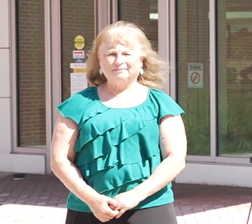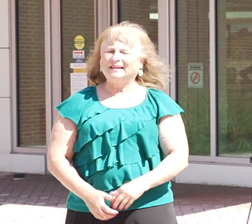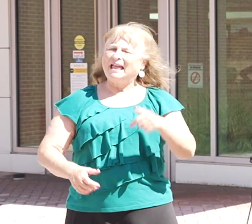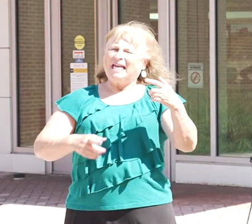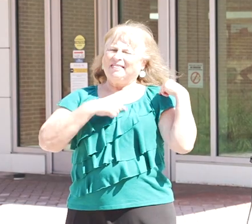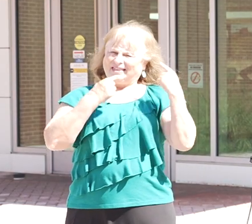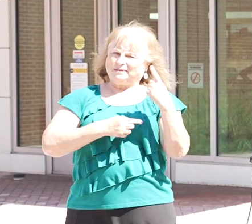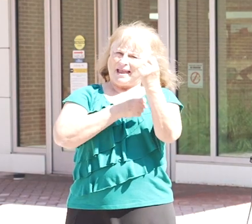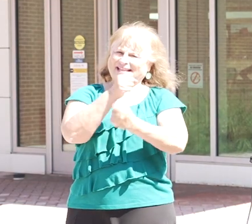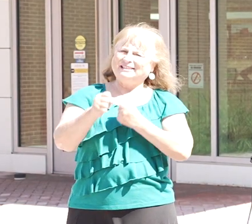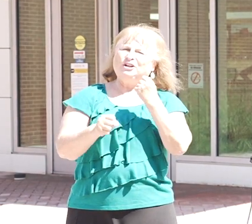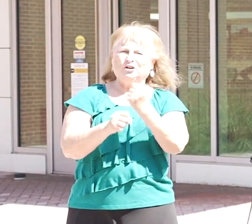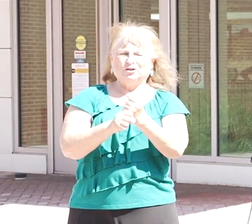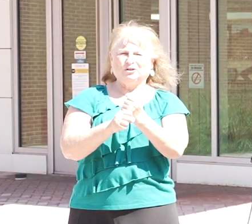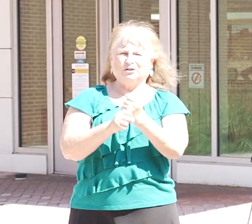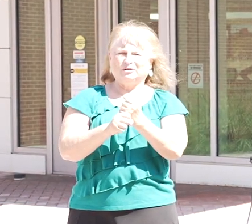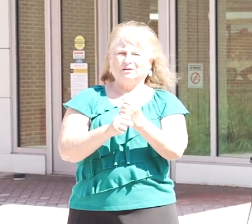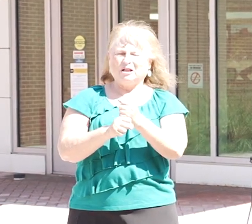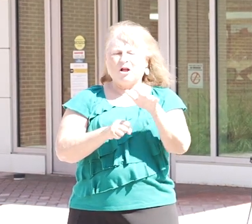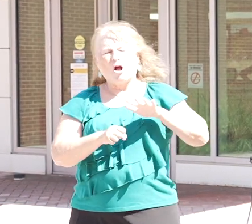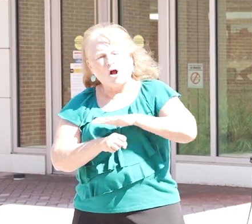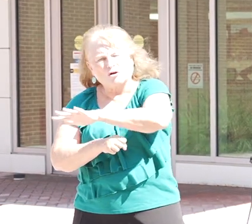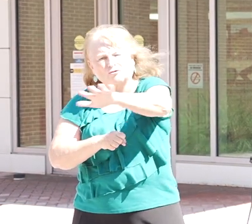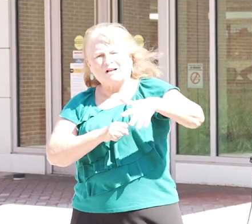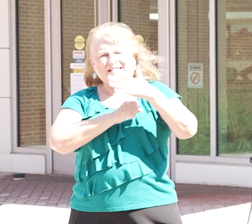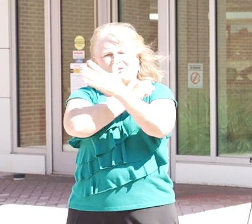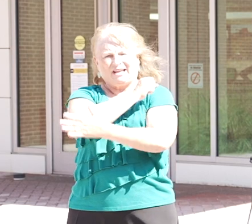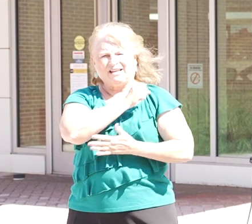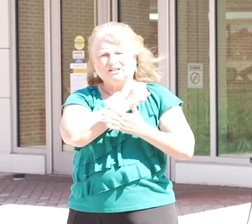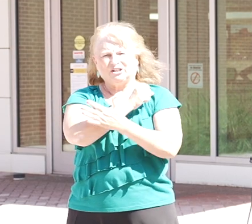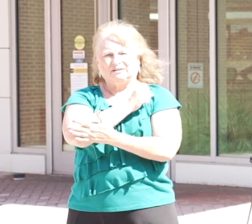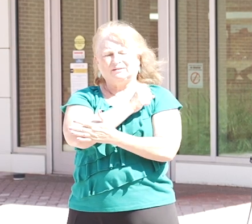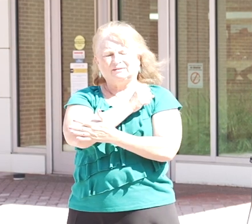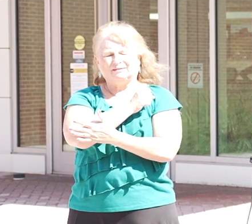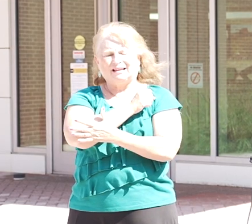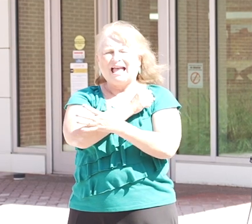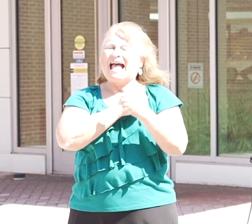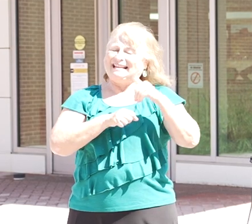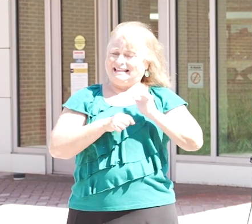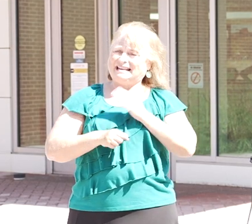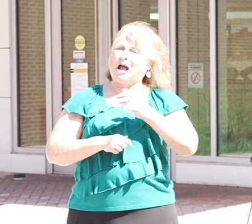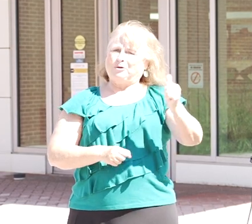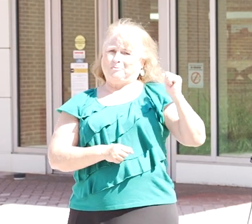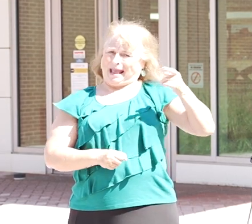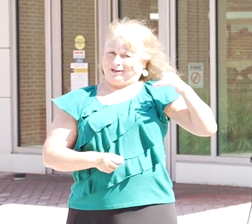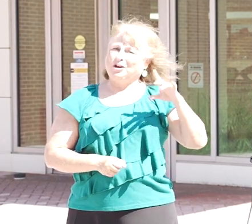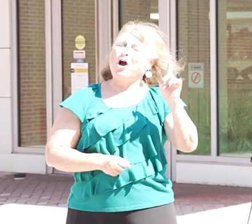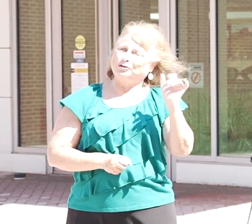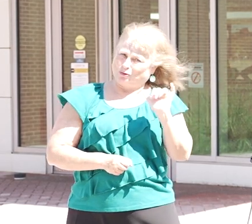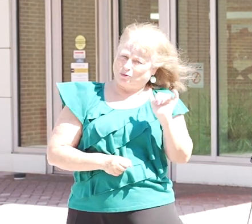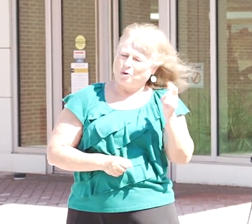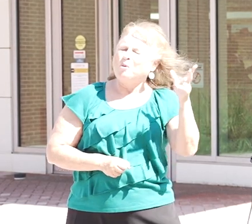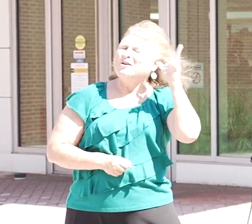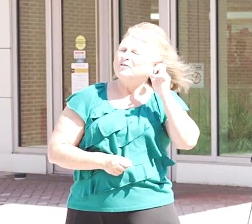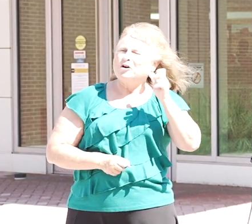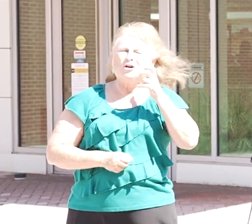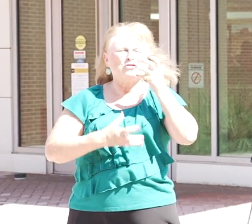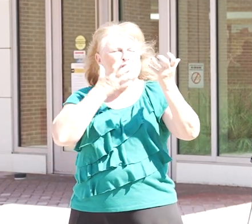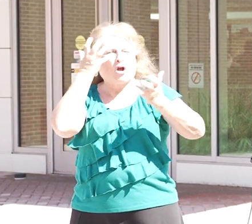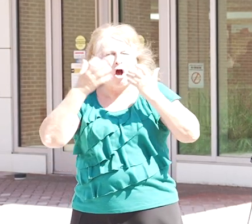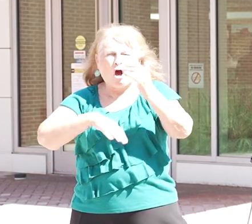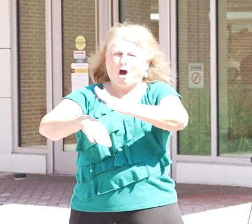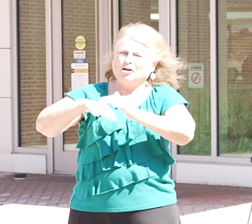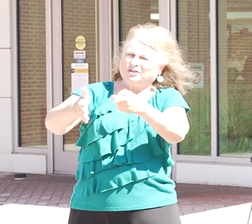This past year, across our nation and in our backyard, we've heard the calls for